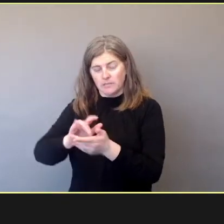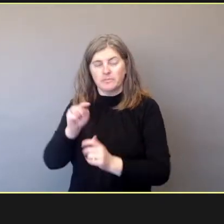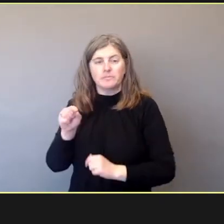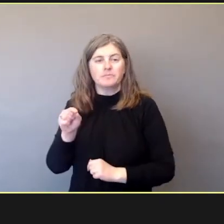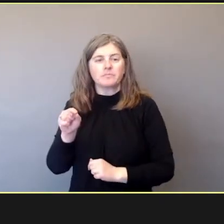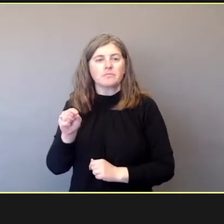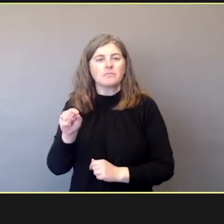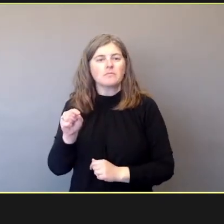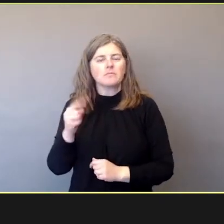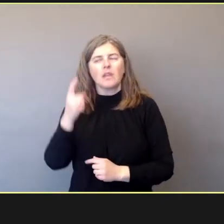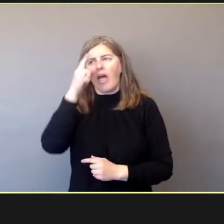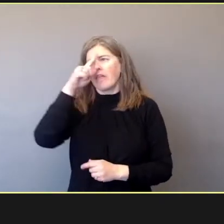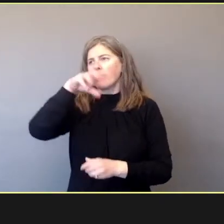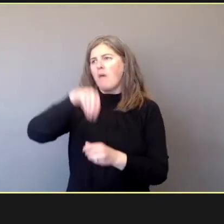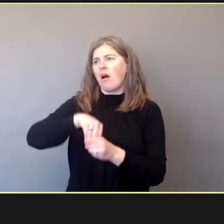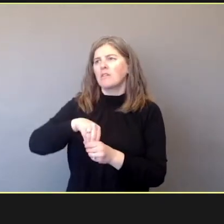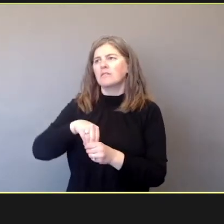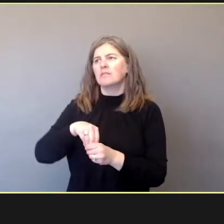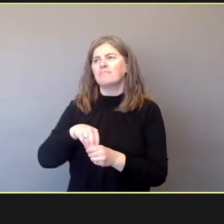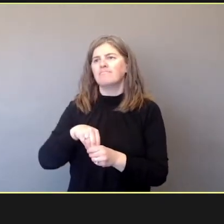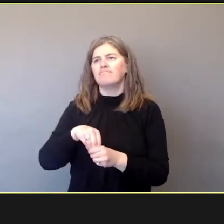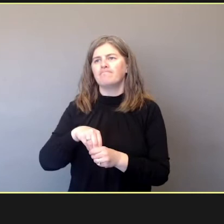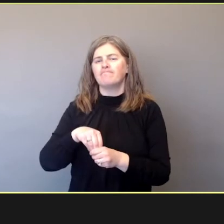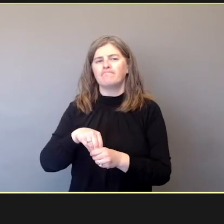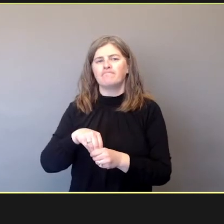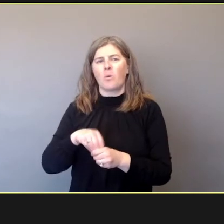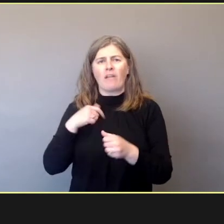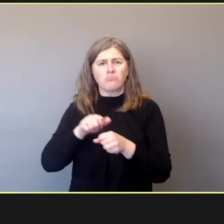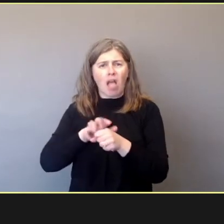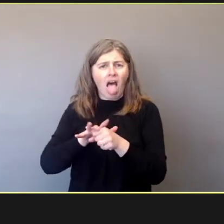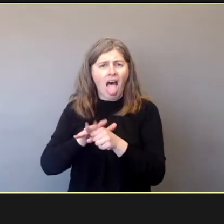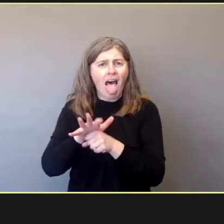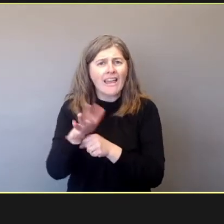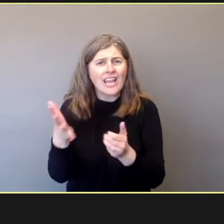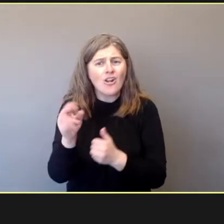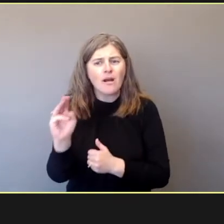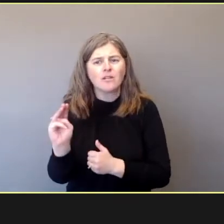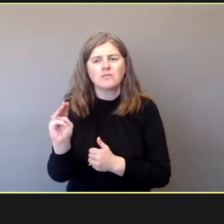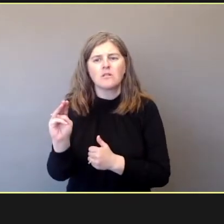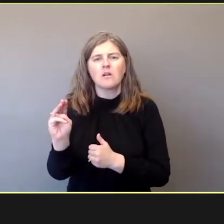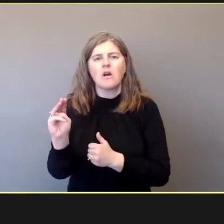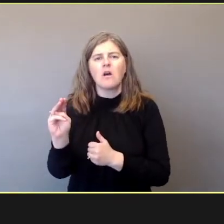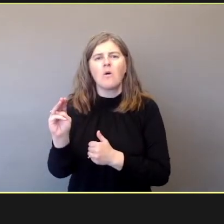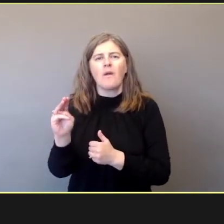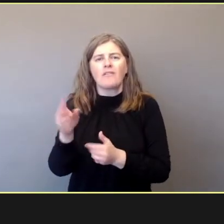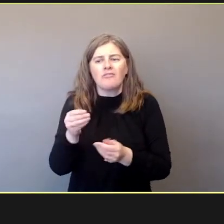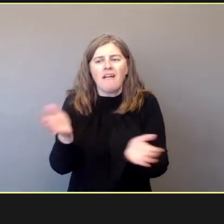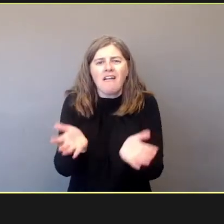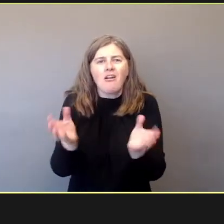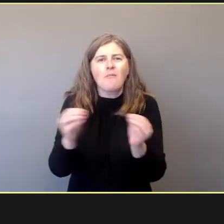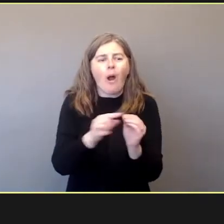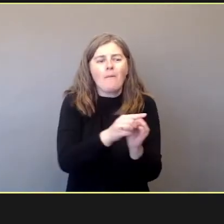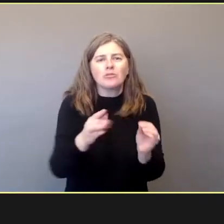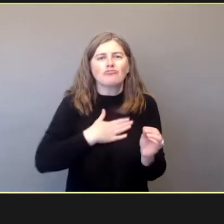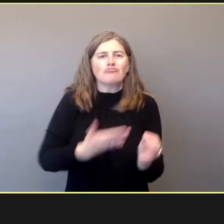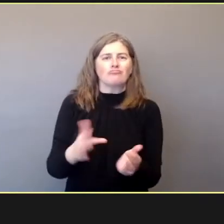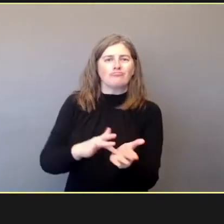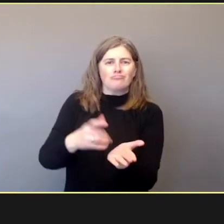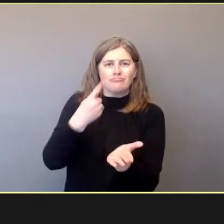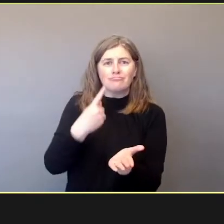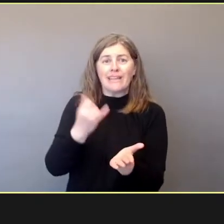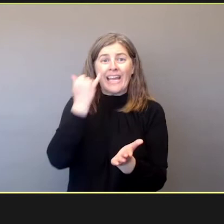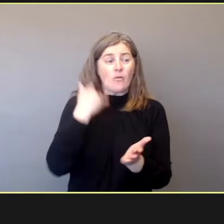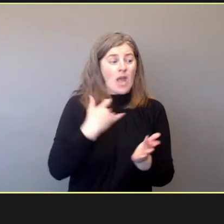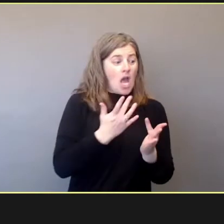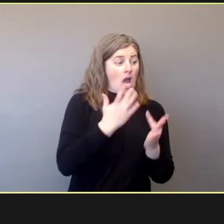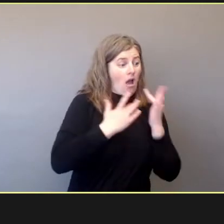of the non-shortage in New Mexico is needing to get more people to get it. So if we had a shortage at